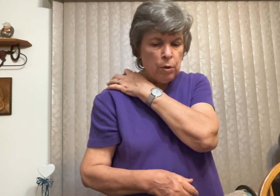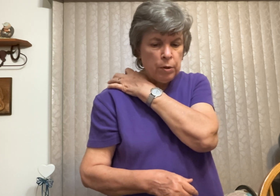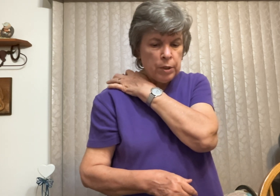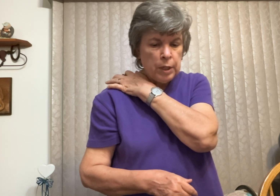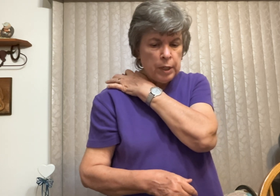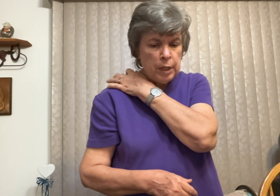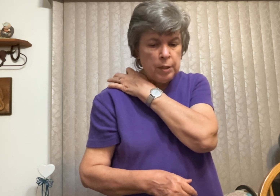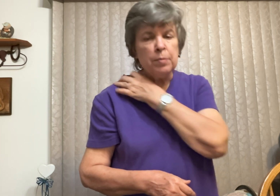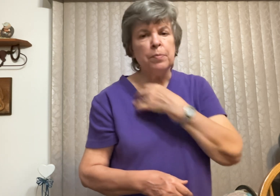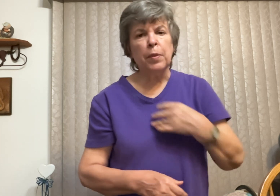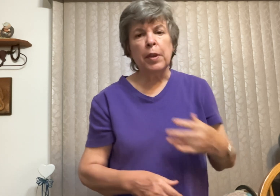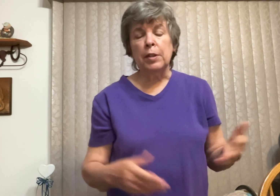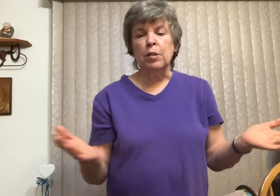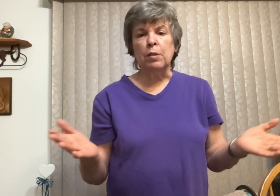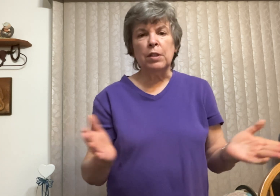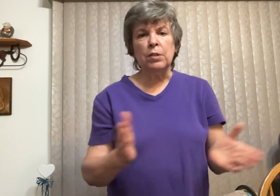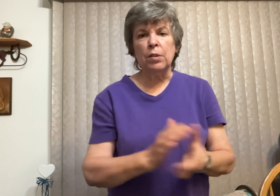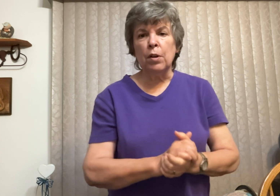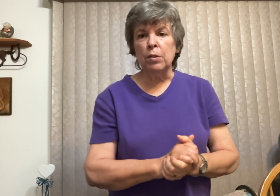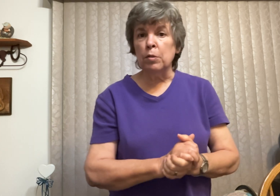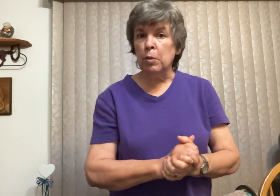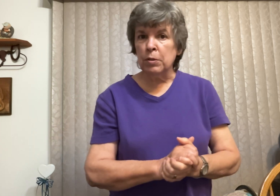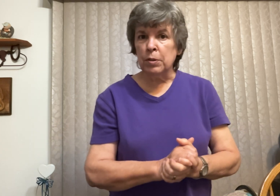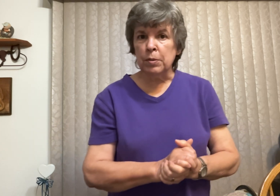chorus at the end. So that's all the new words,